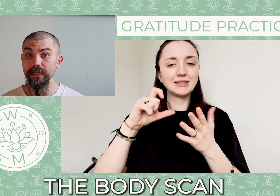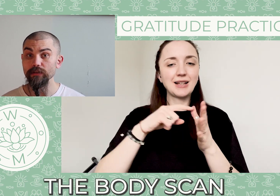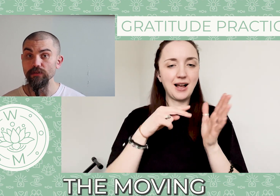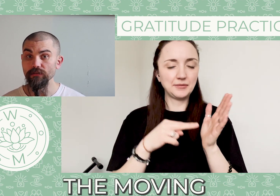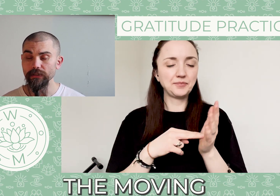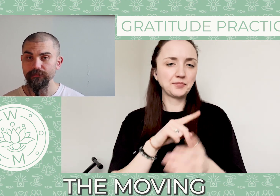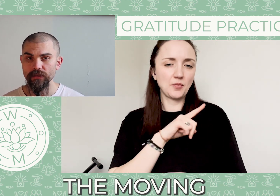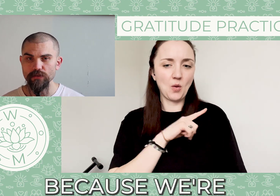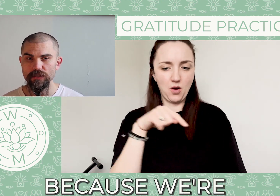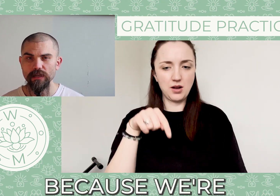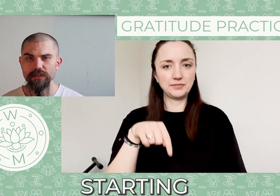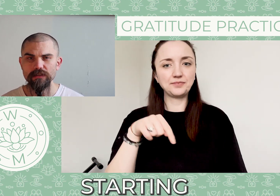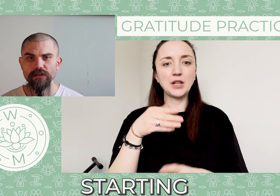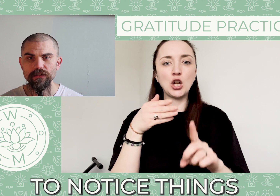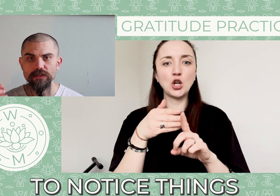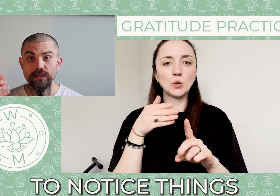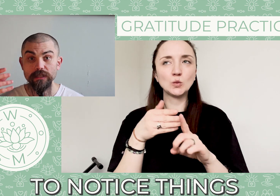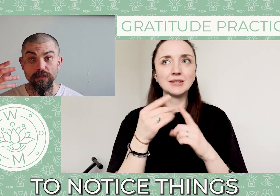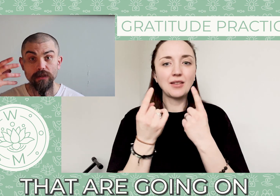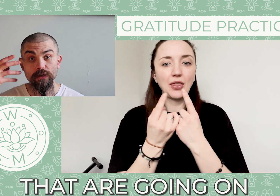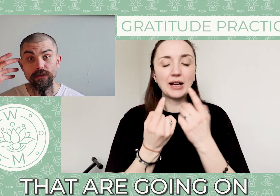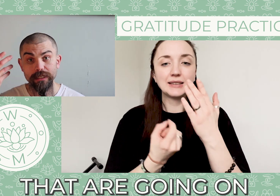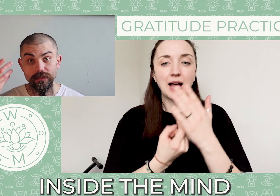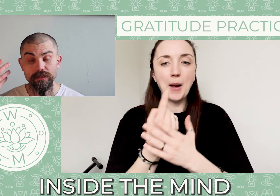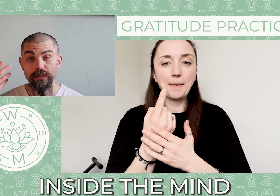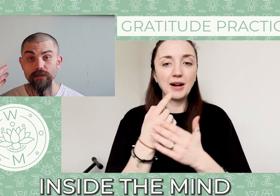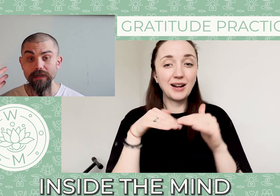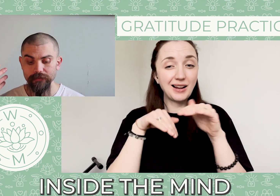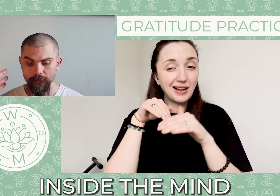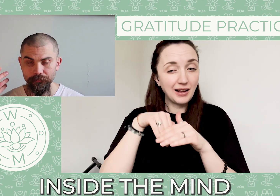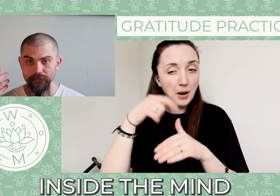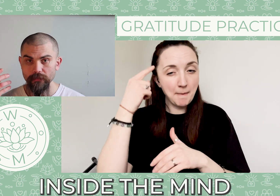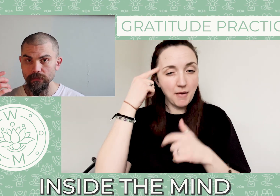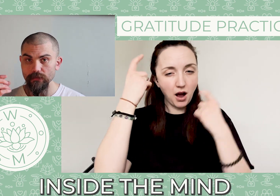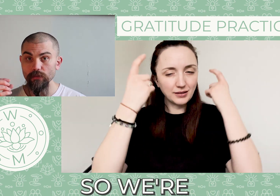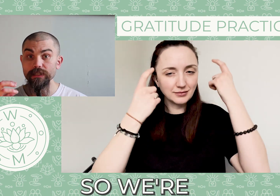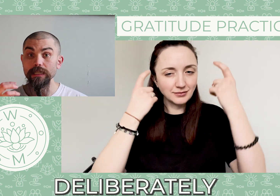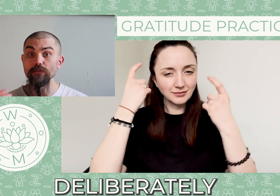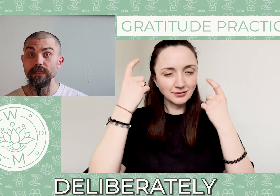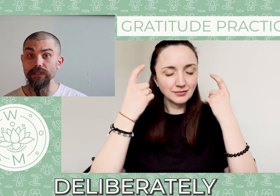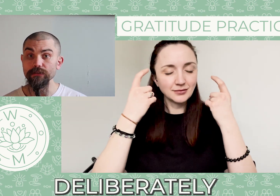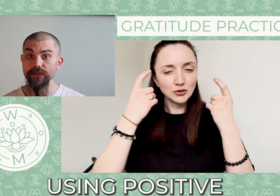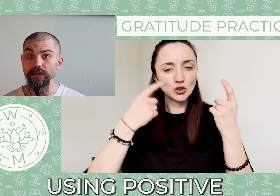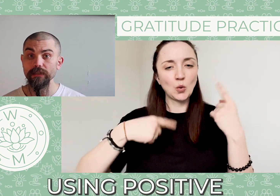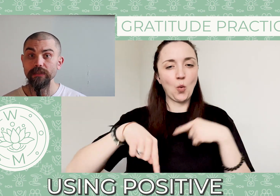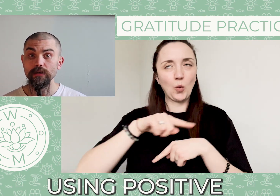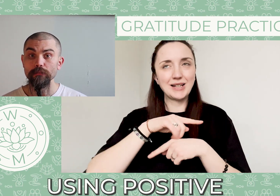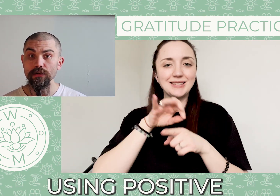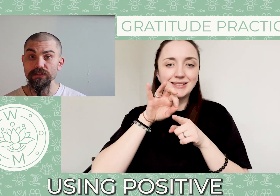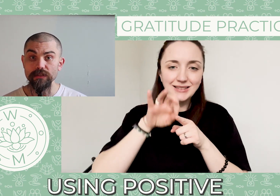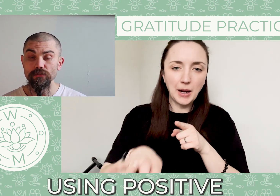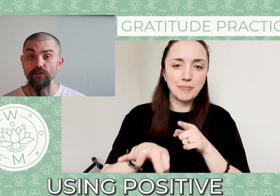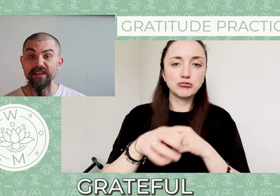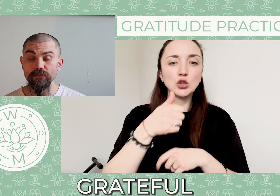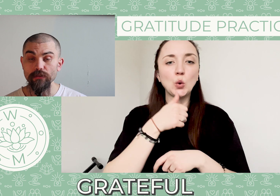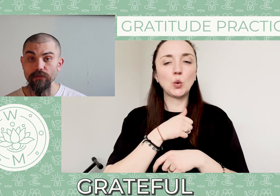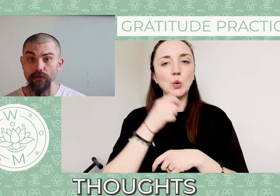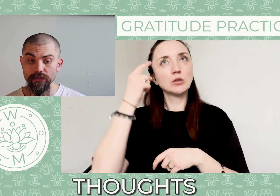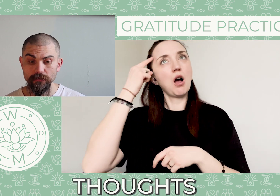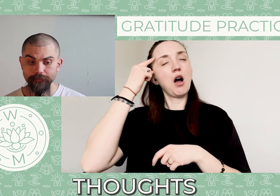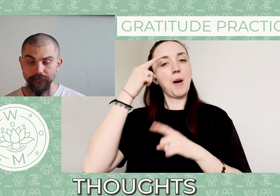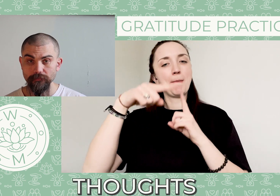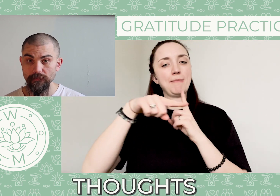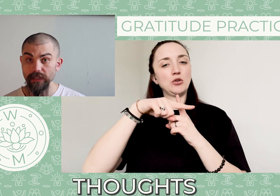the body scan, the moving, because we're starting to notice things that are going on inside the mind. So we're deliberately using positive,